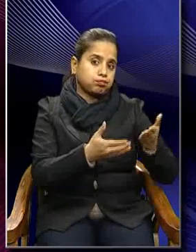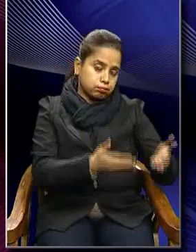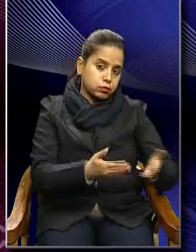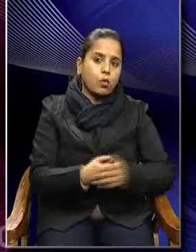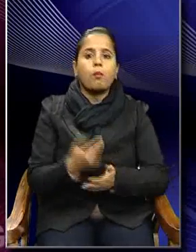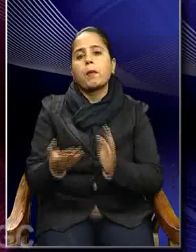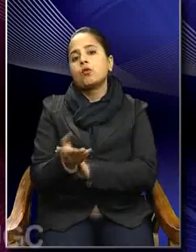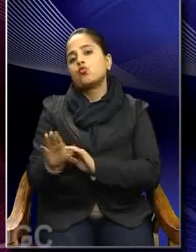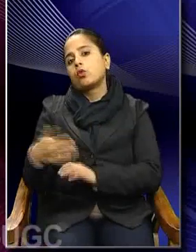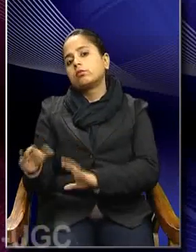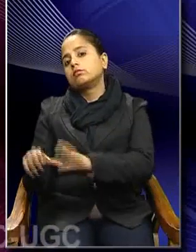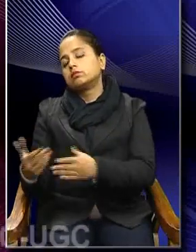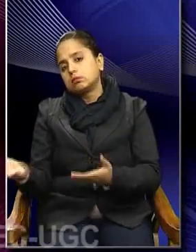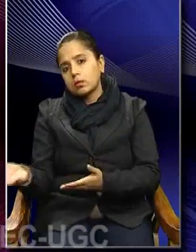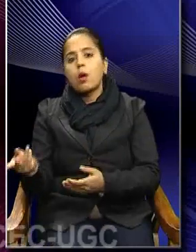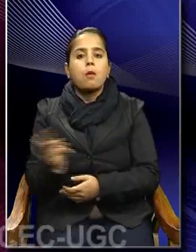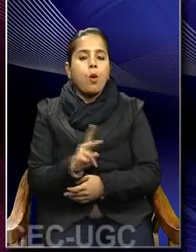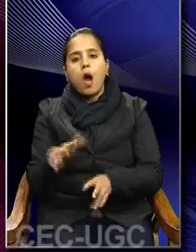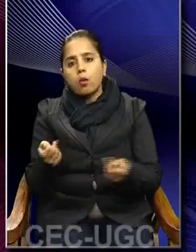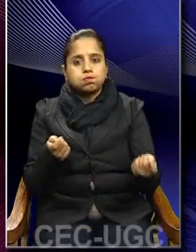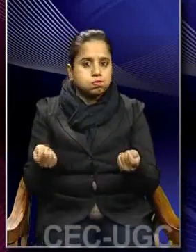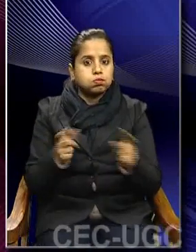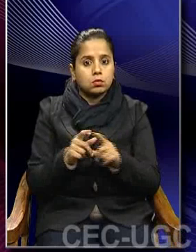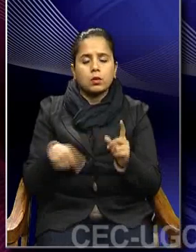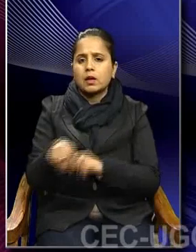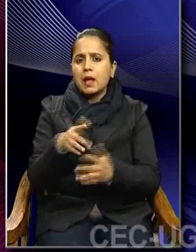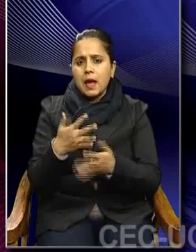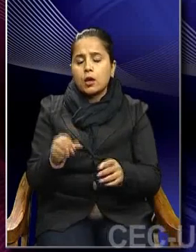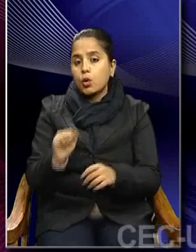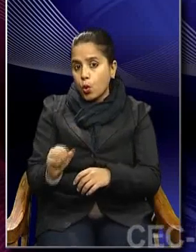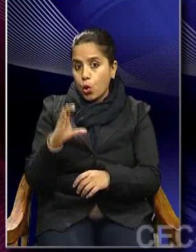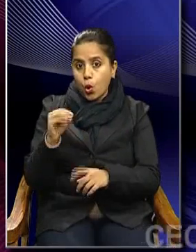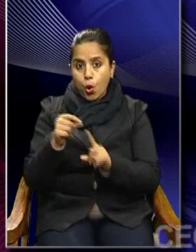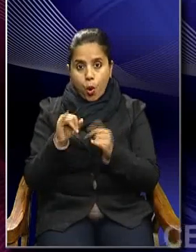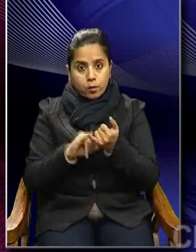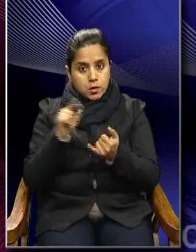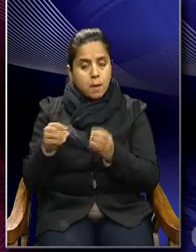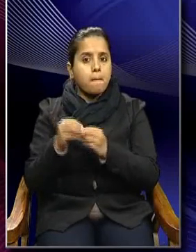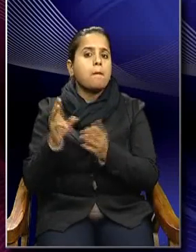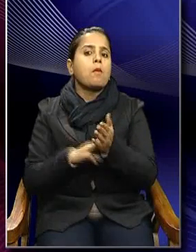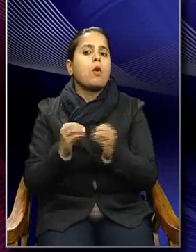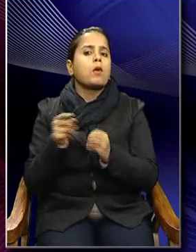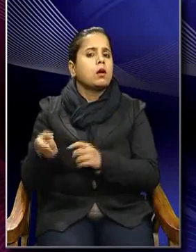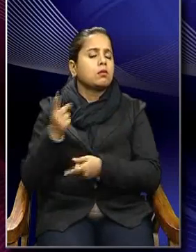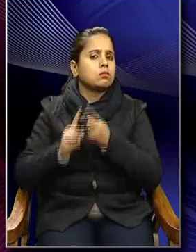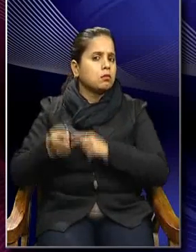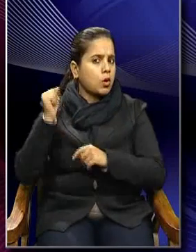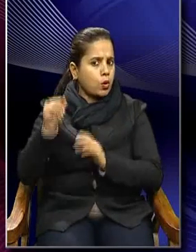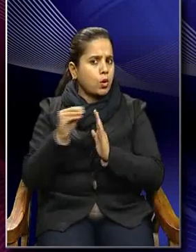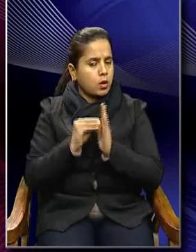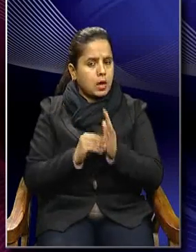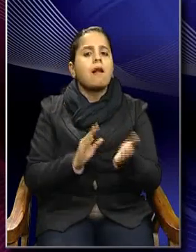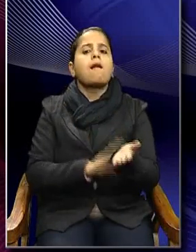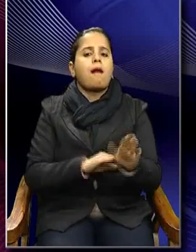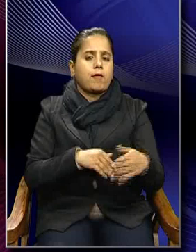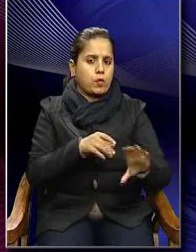be right-wing dictatorial regimes. And therefore, Erich Hobsbawm, the noted historian, is a leftist historian.